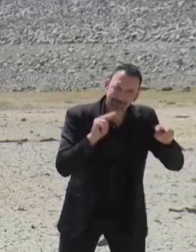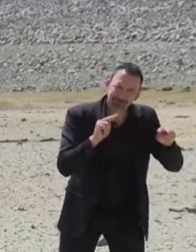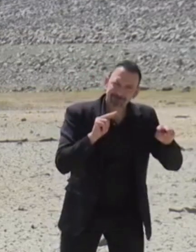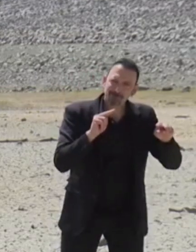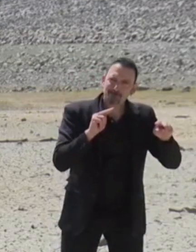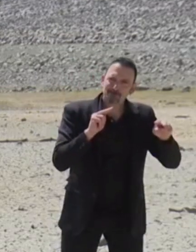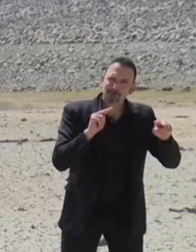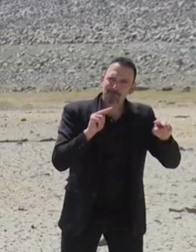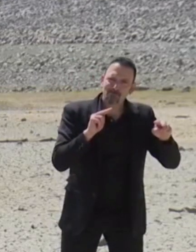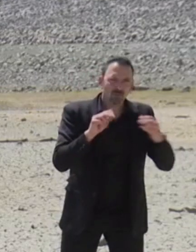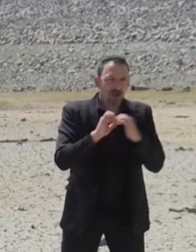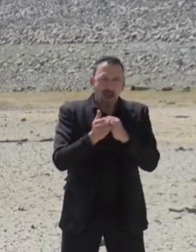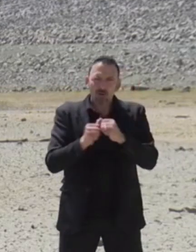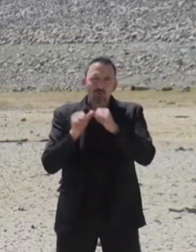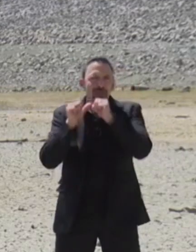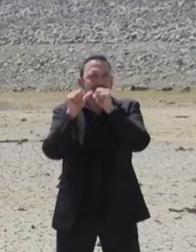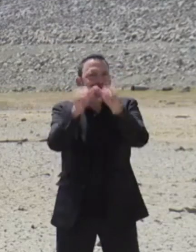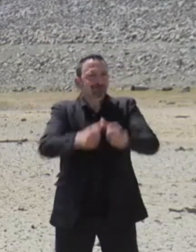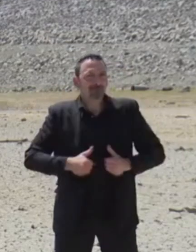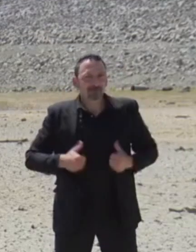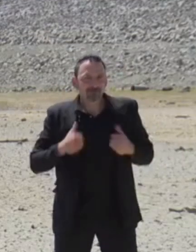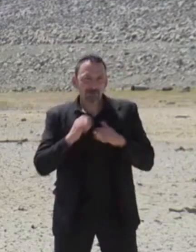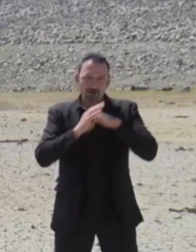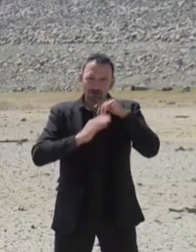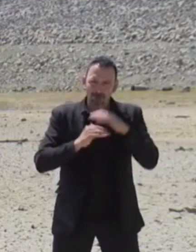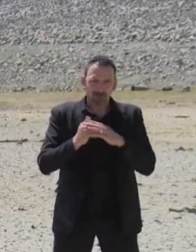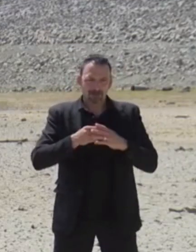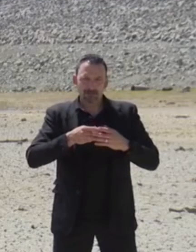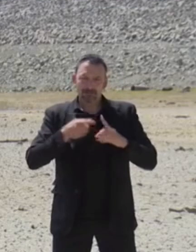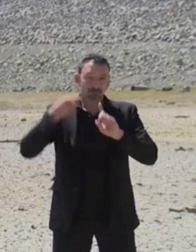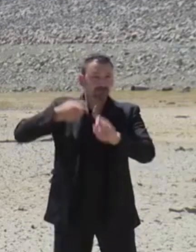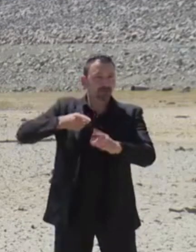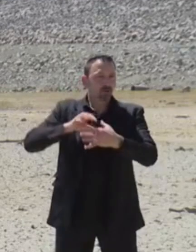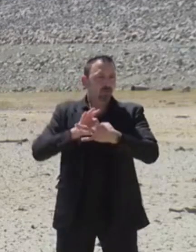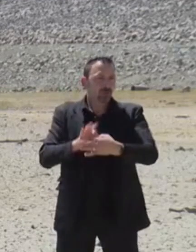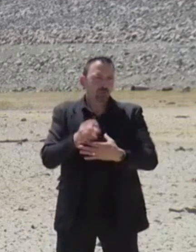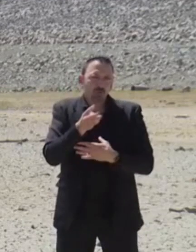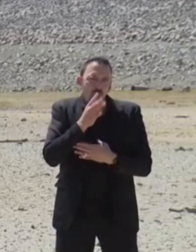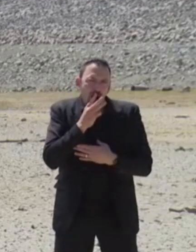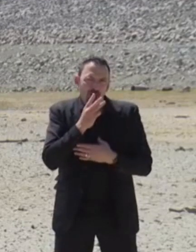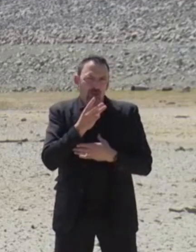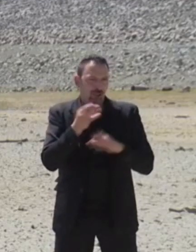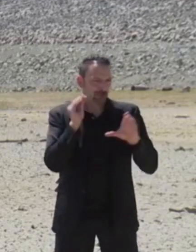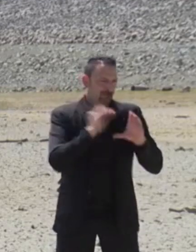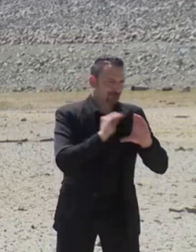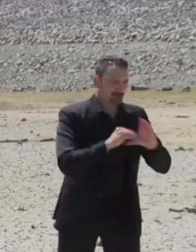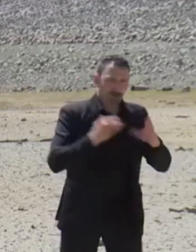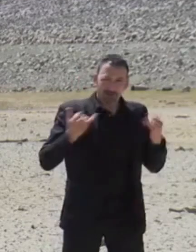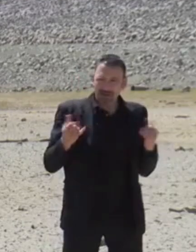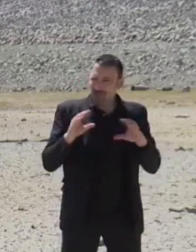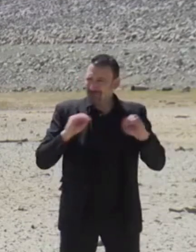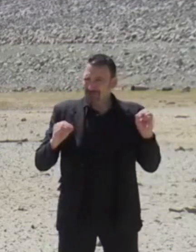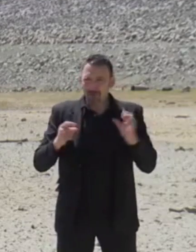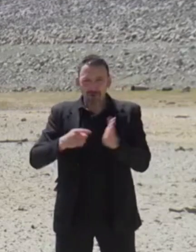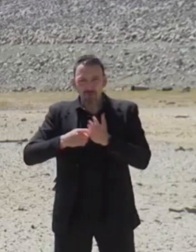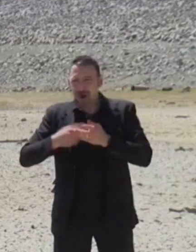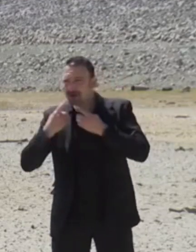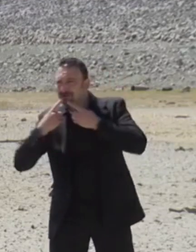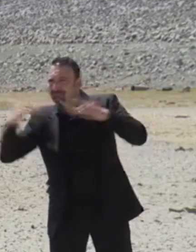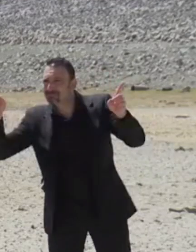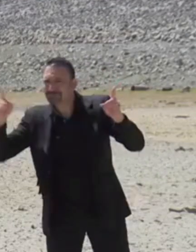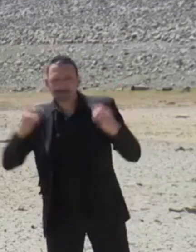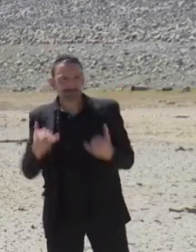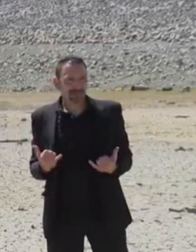address the issue of sustainability and particularly the issues related to drought and water security. There's no mandates today on water